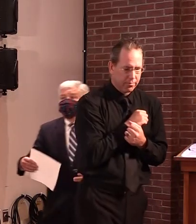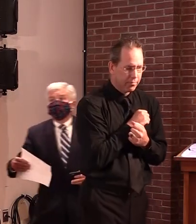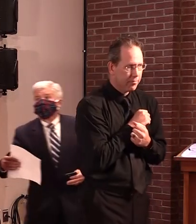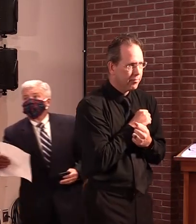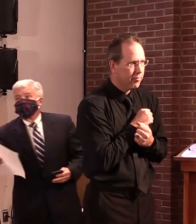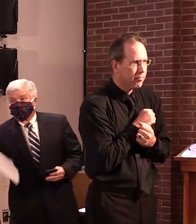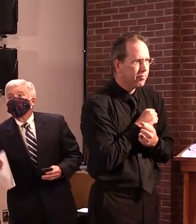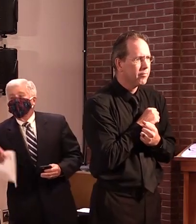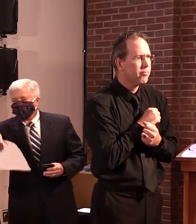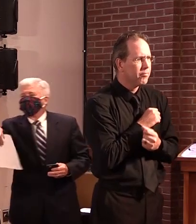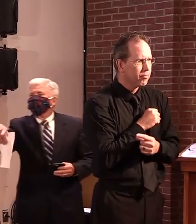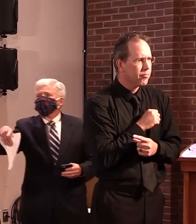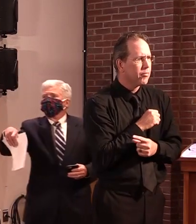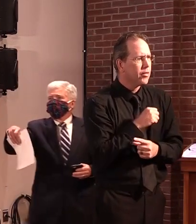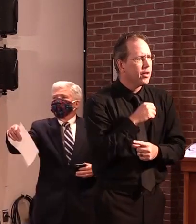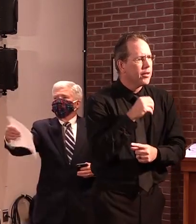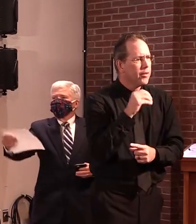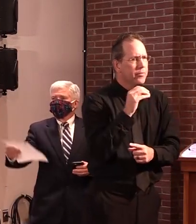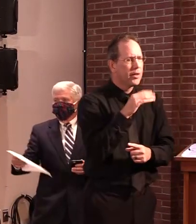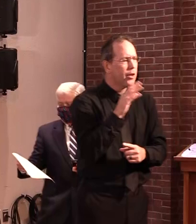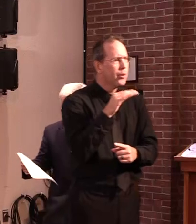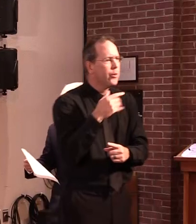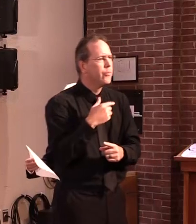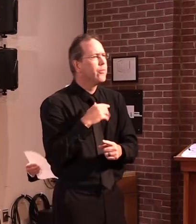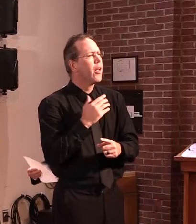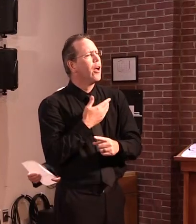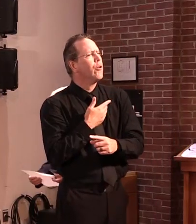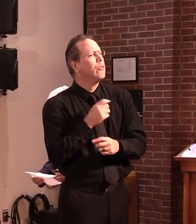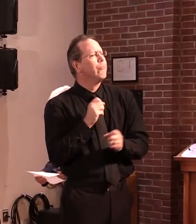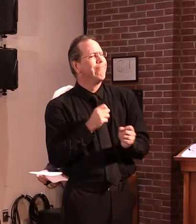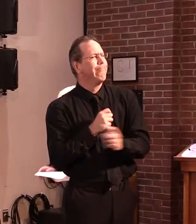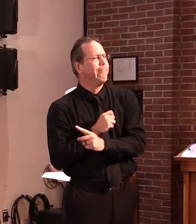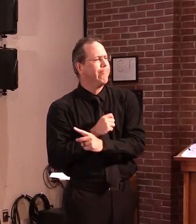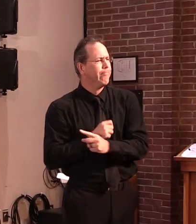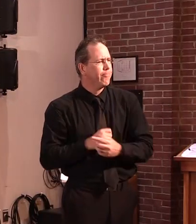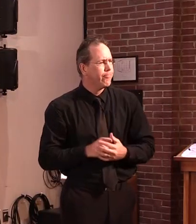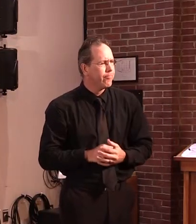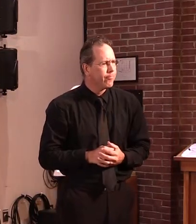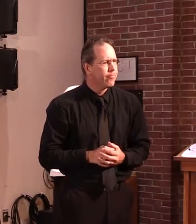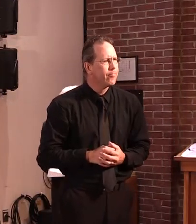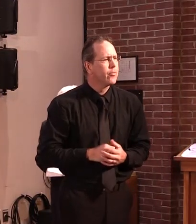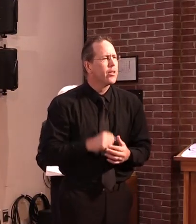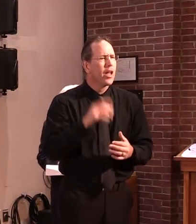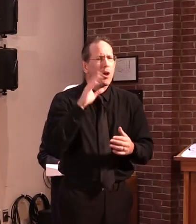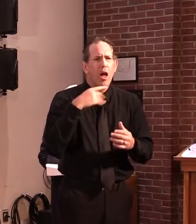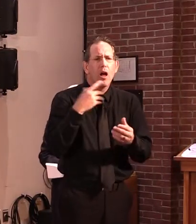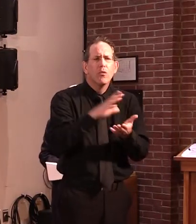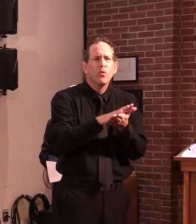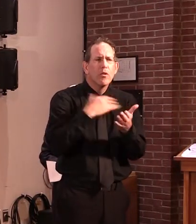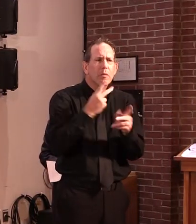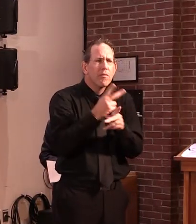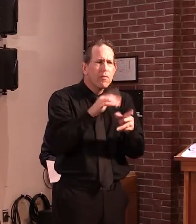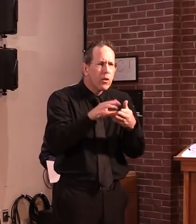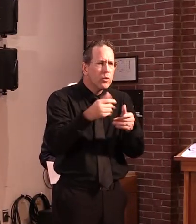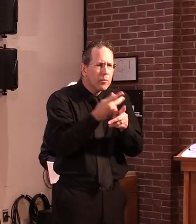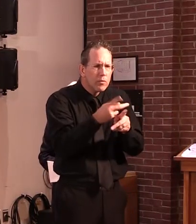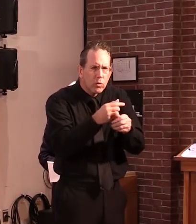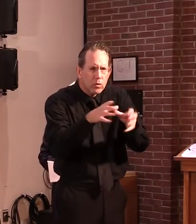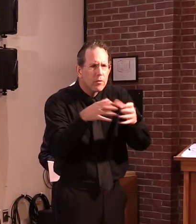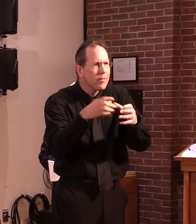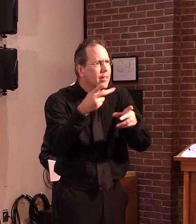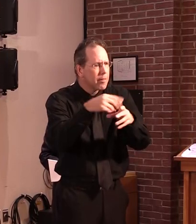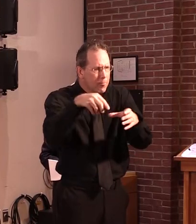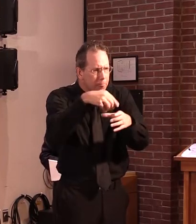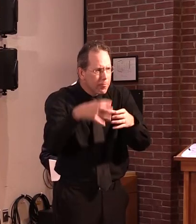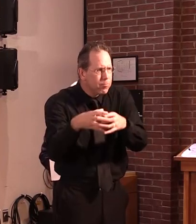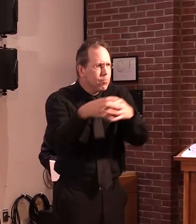to group students in small groups so that they're not mixing very much in anticipation of something like this. Yeah,